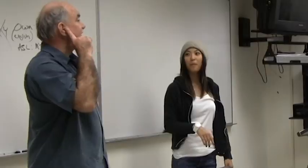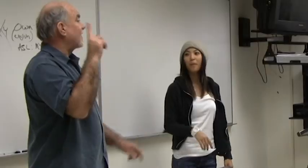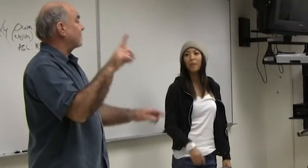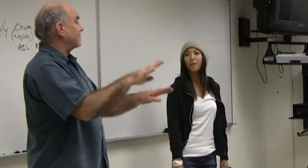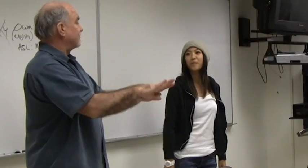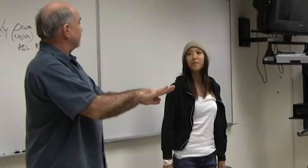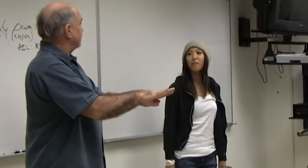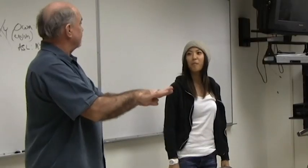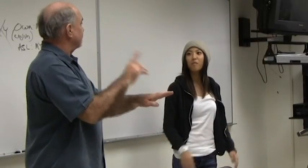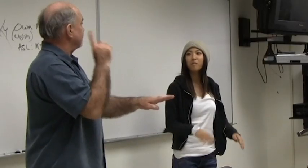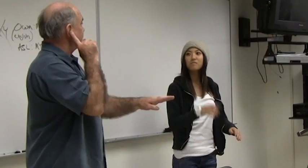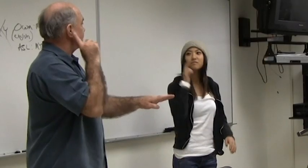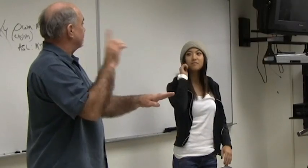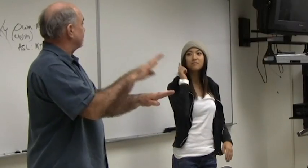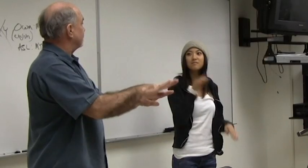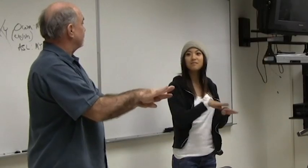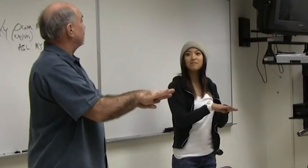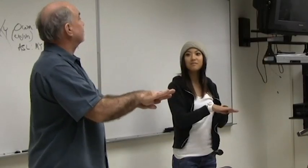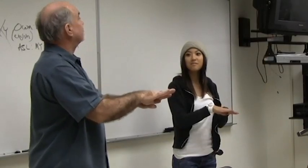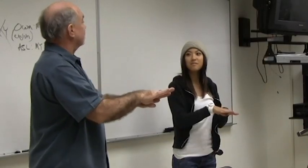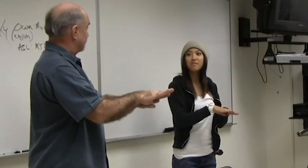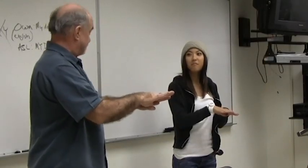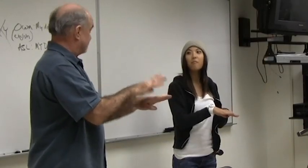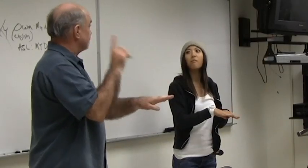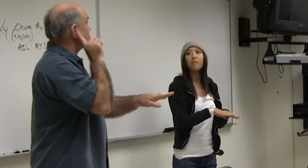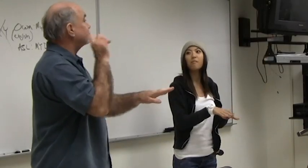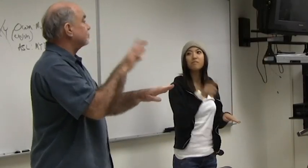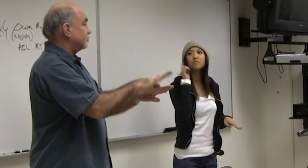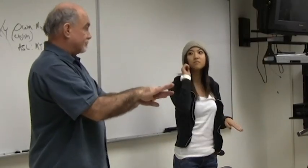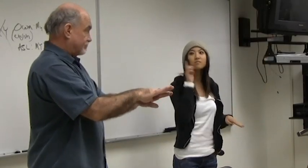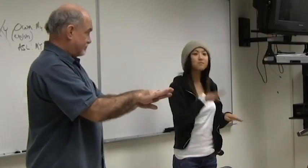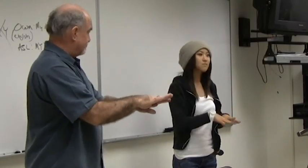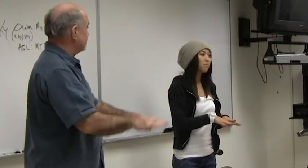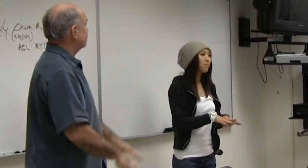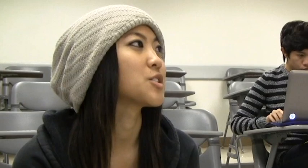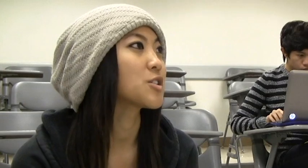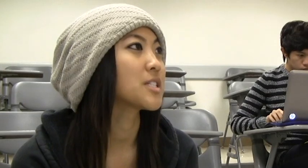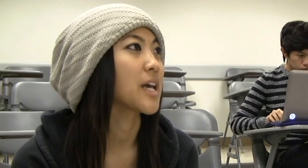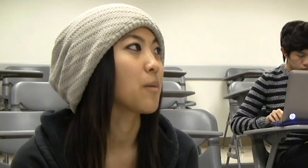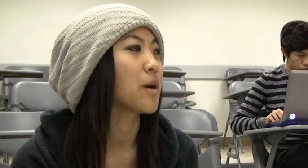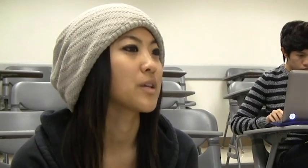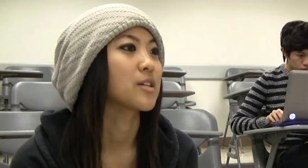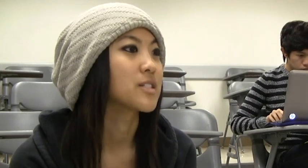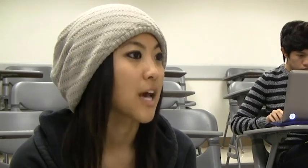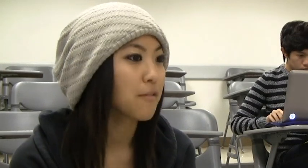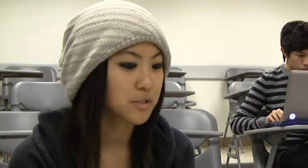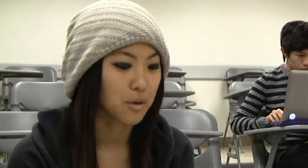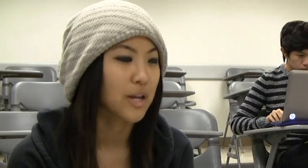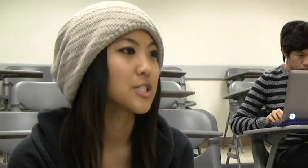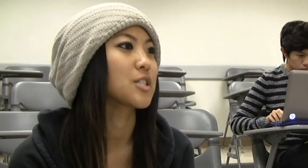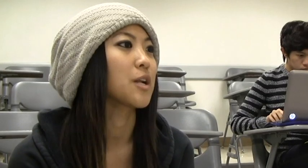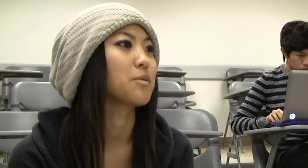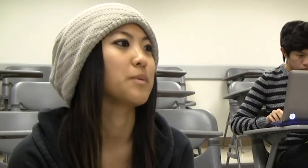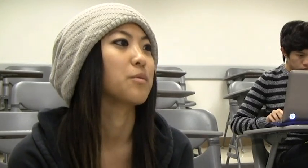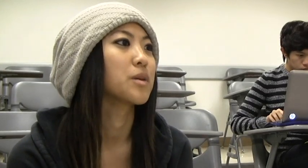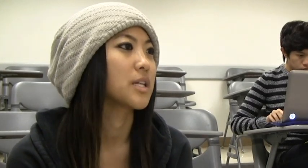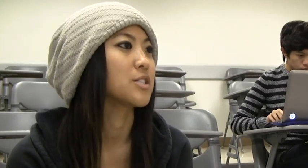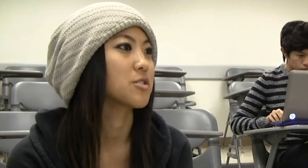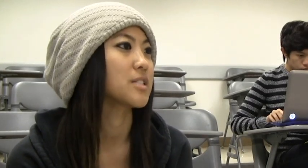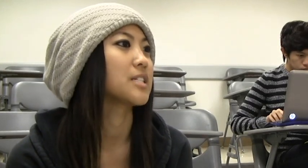church, they do mission trips to Africa, and then some of the churches they help out with their deaf, so I just thought it would be really interesting to